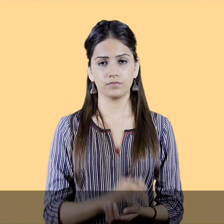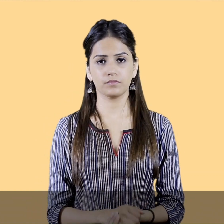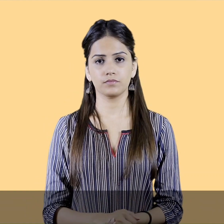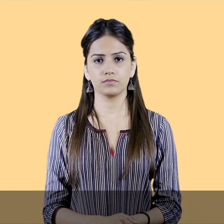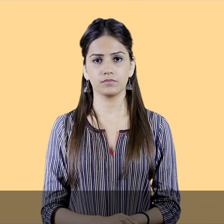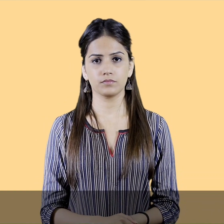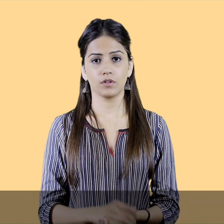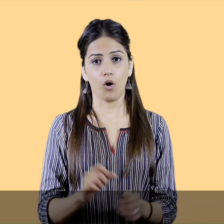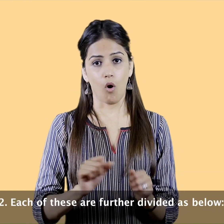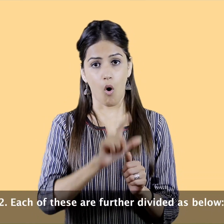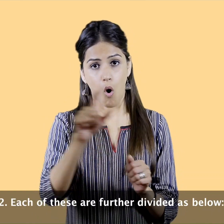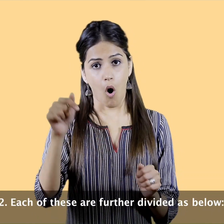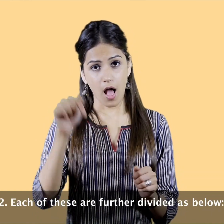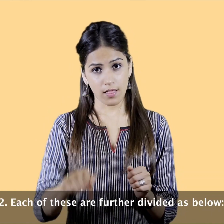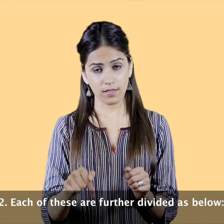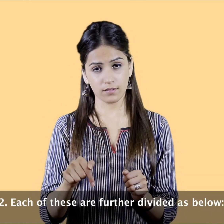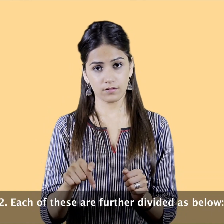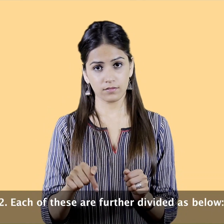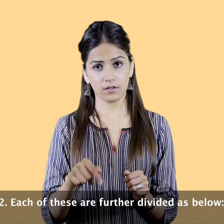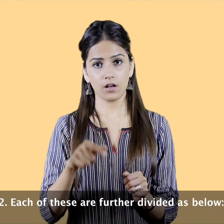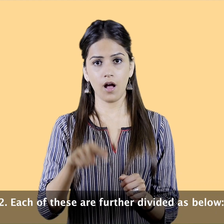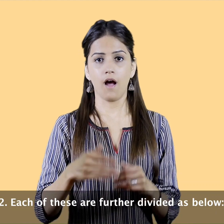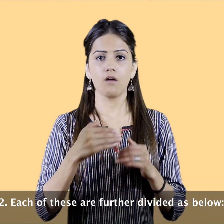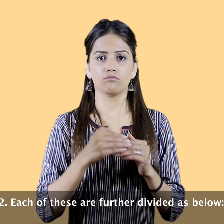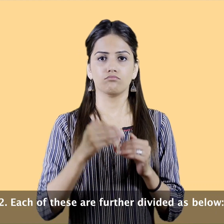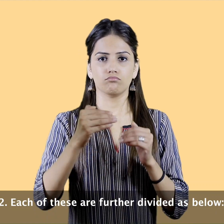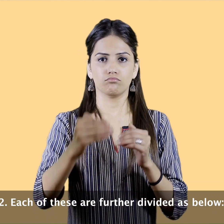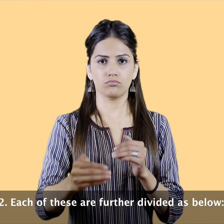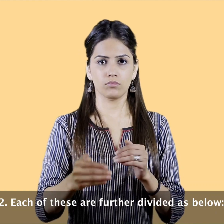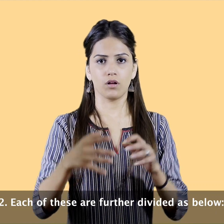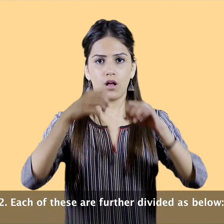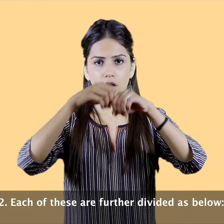Each of these are further divided as below.